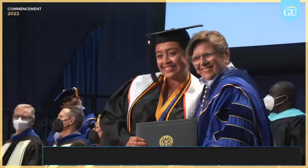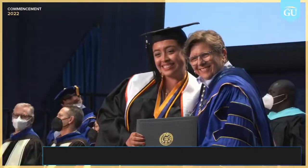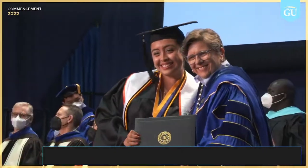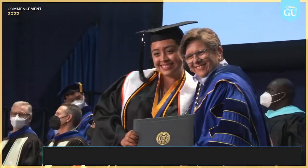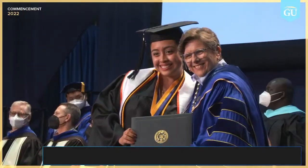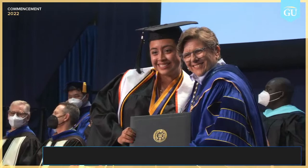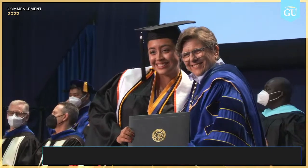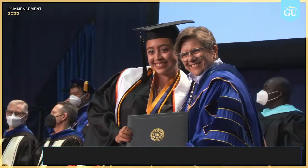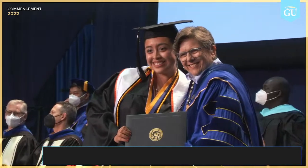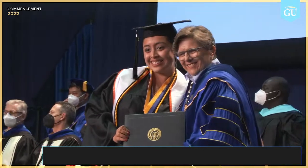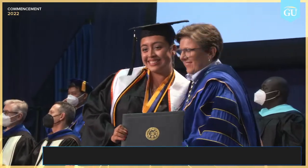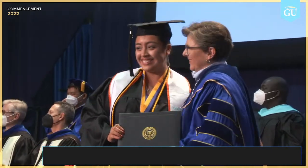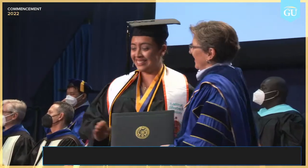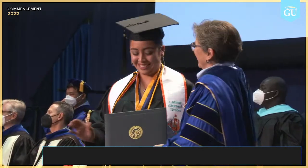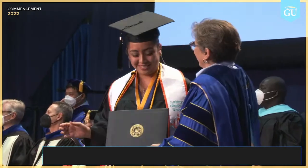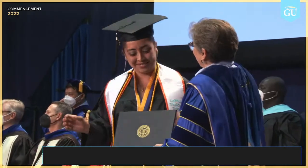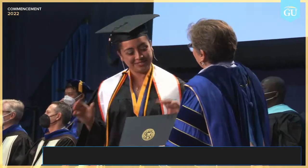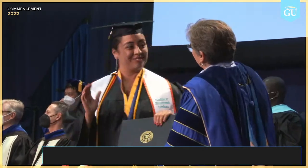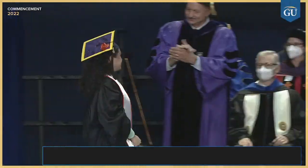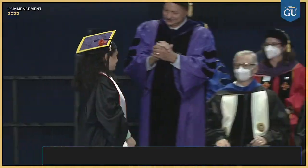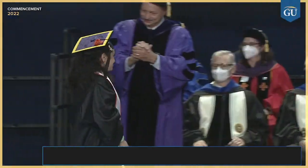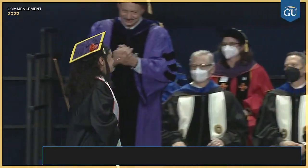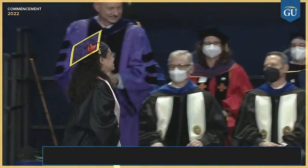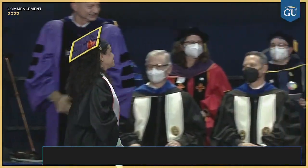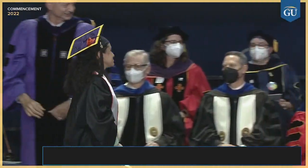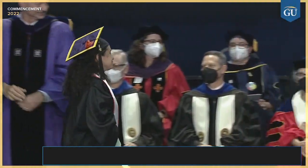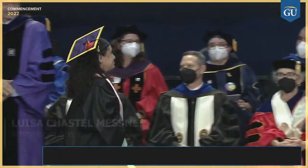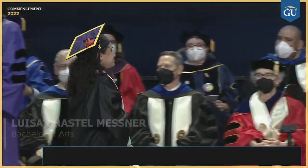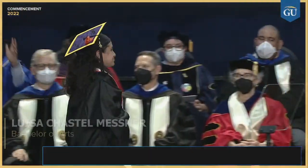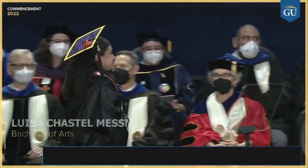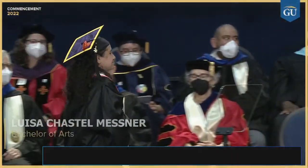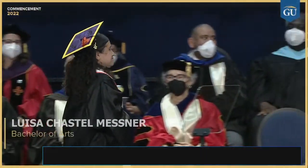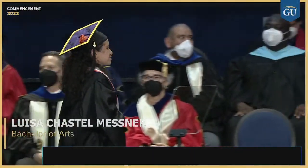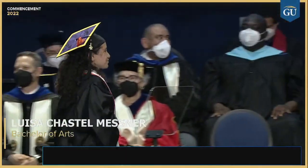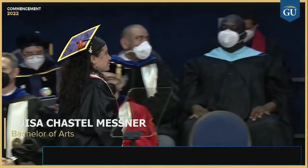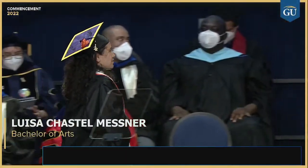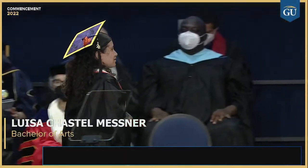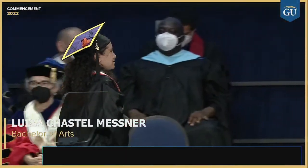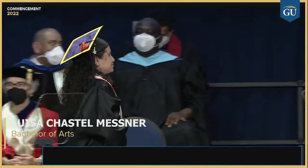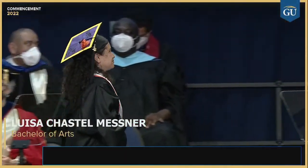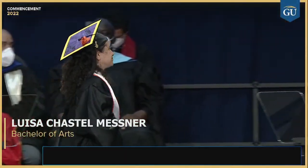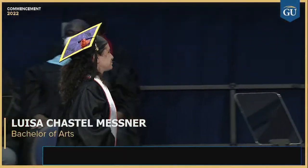Luisa Chastel Messner, Bachelor of Arts.